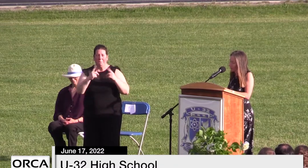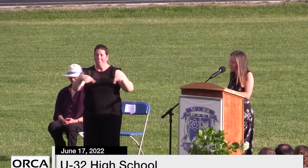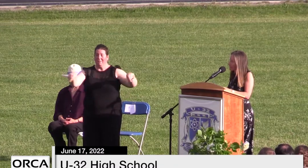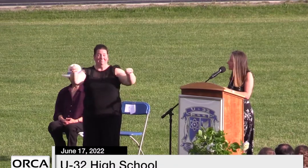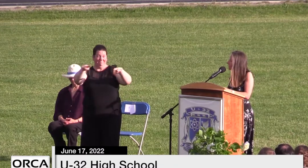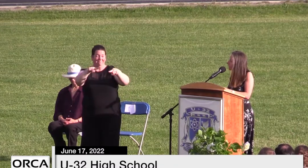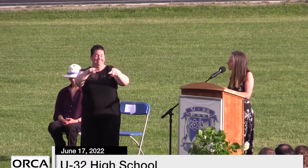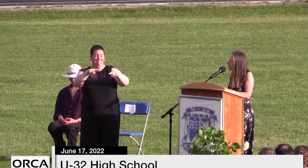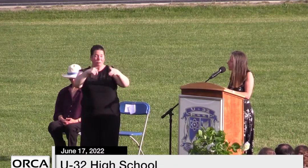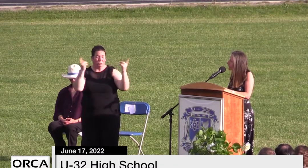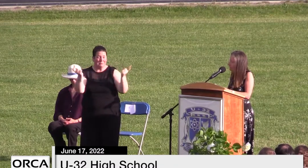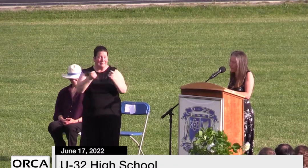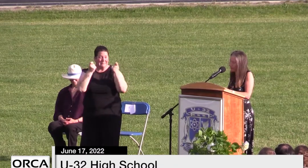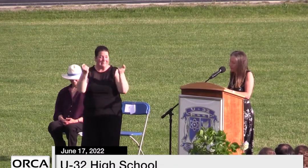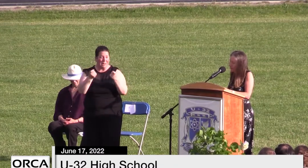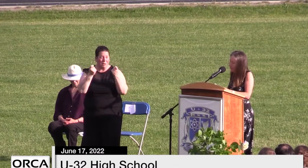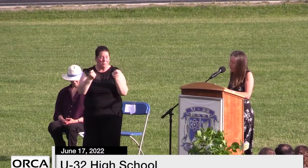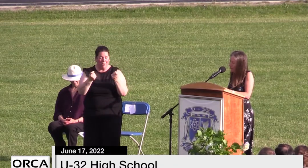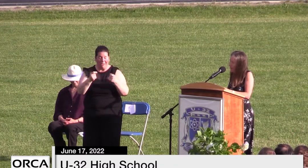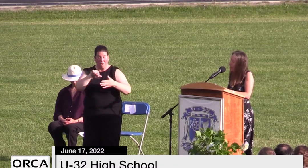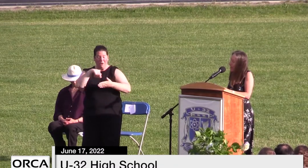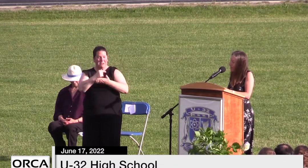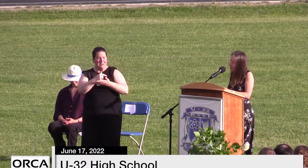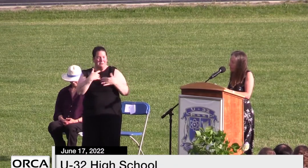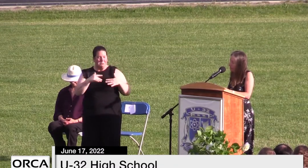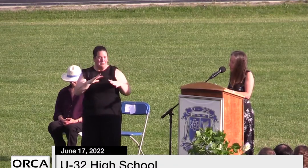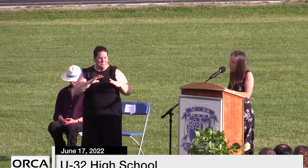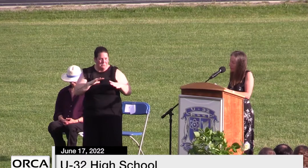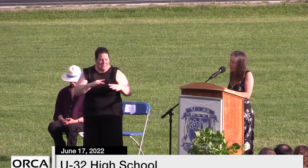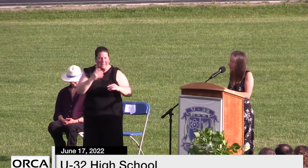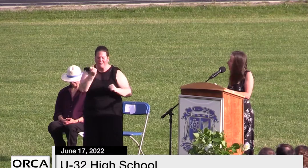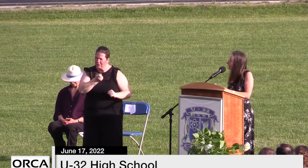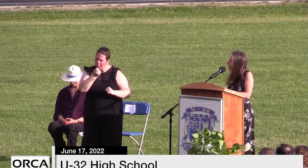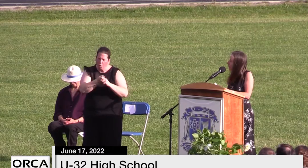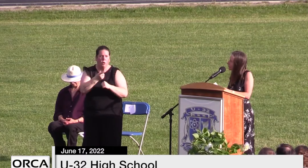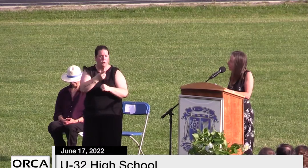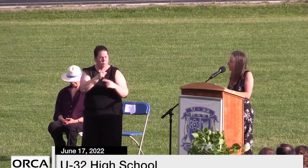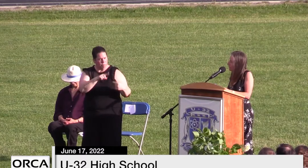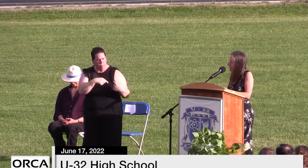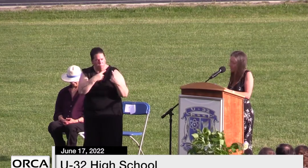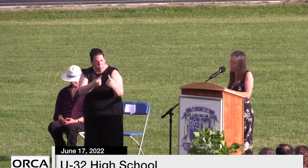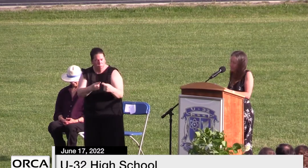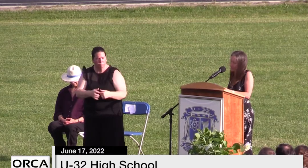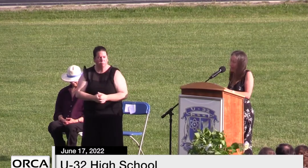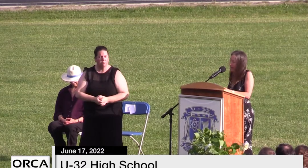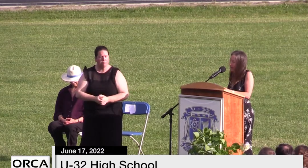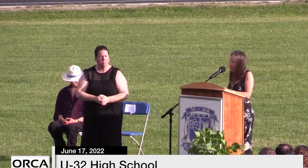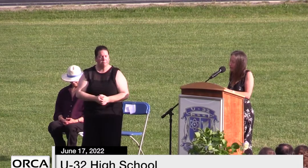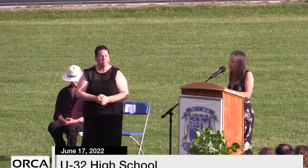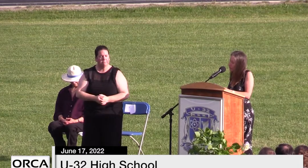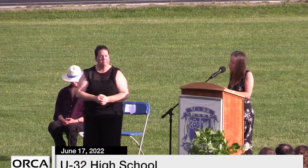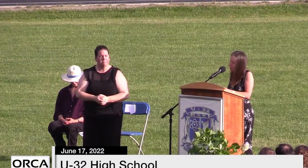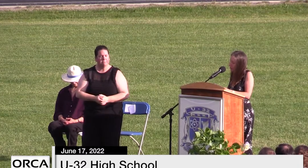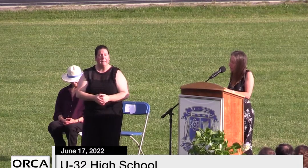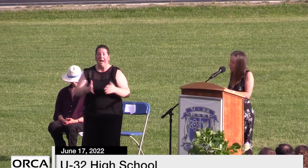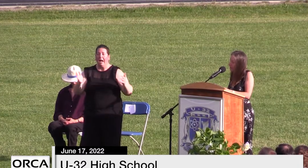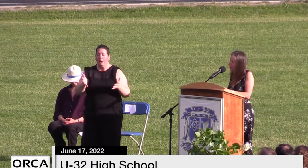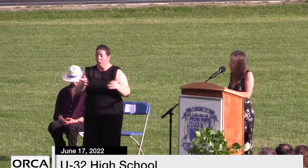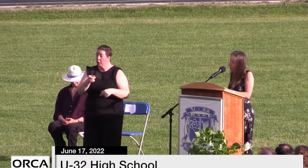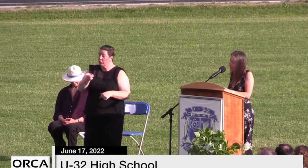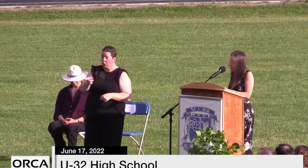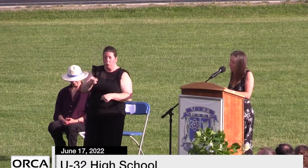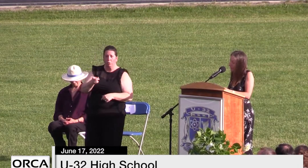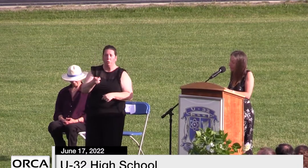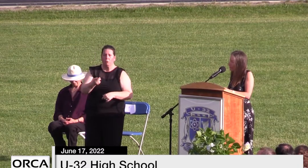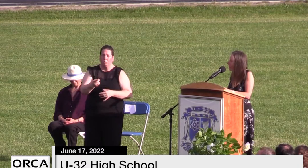this evening to celebrate this milestone, have supported you along your journey. I encourage you to